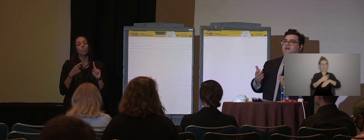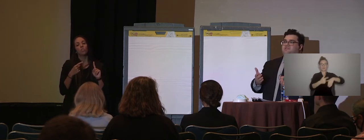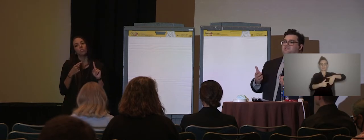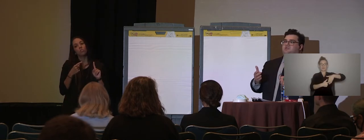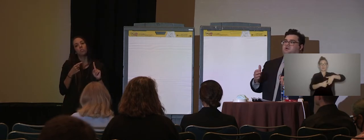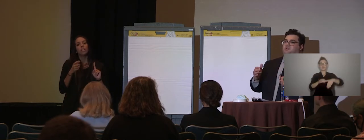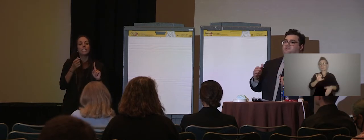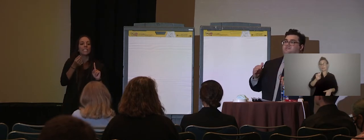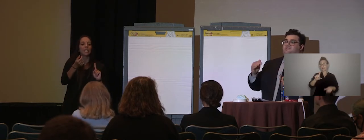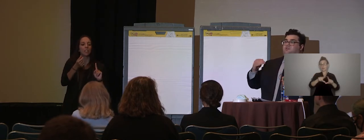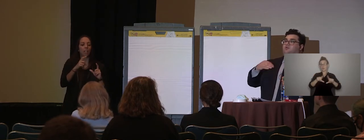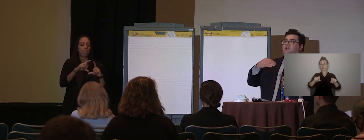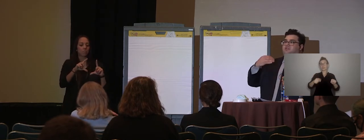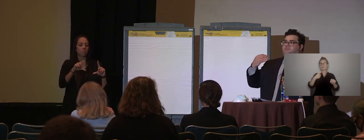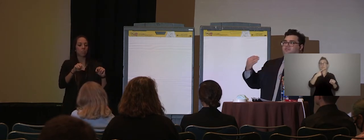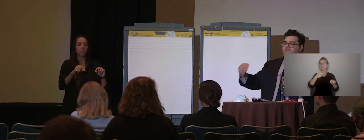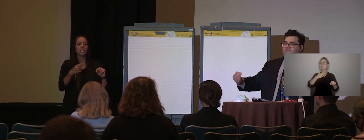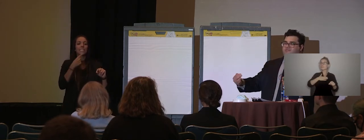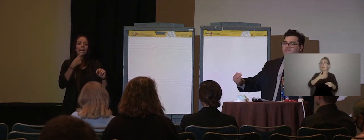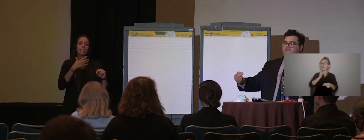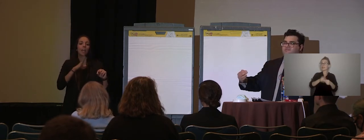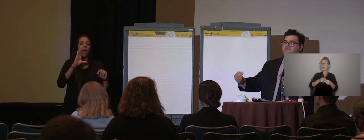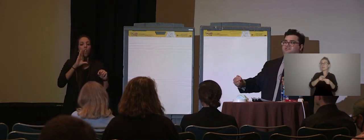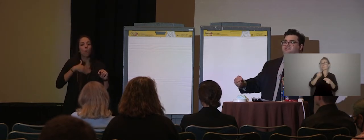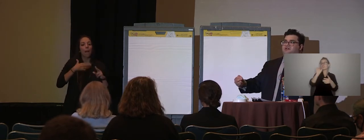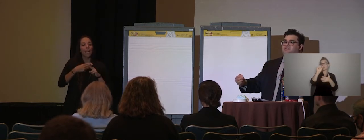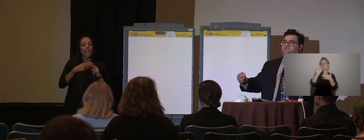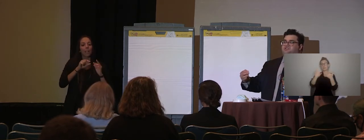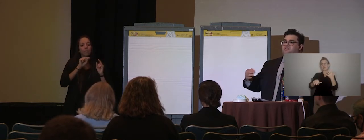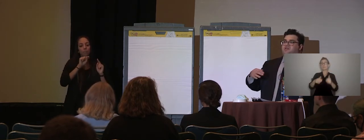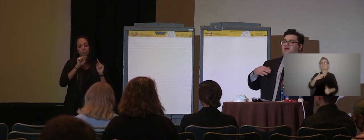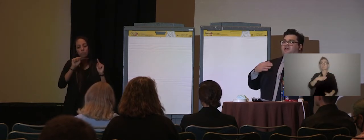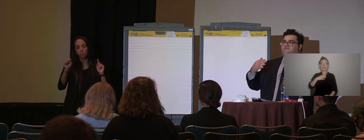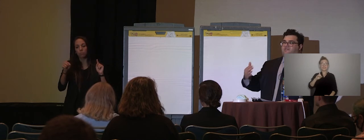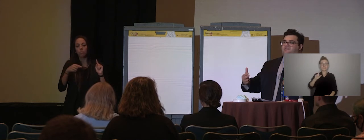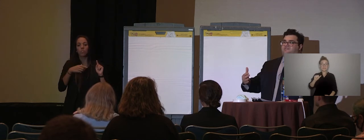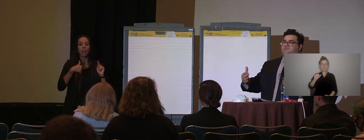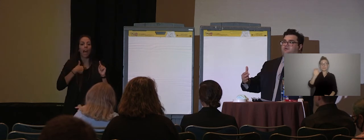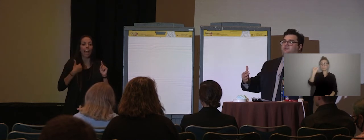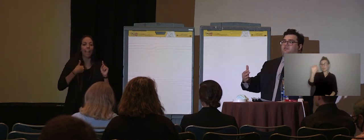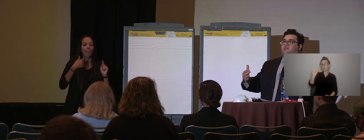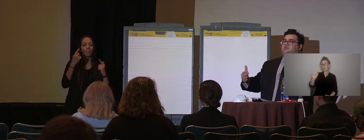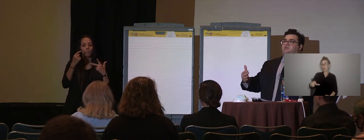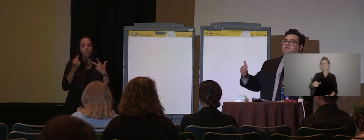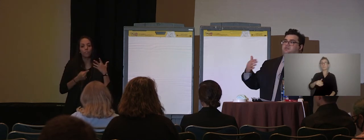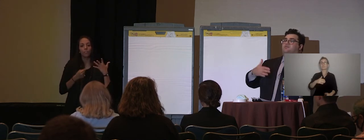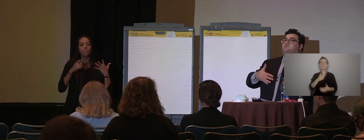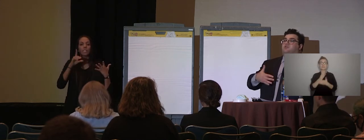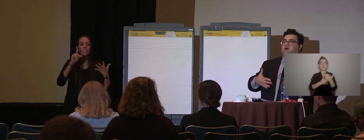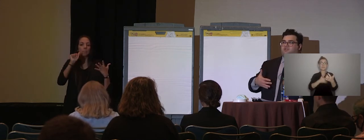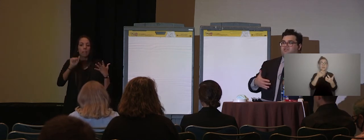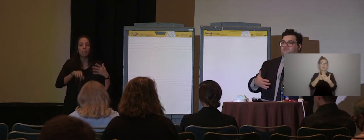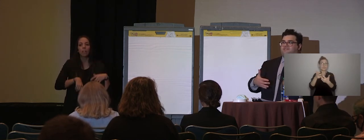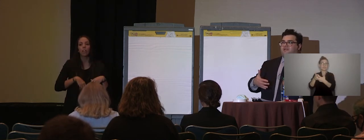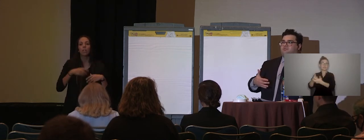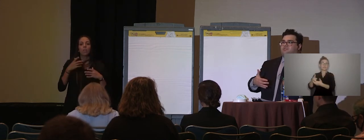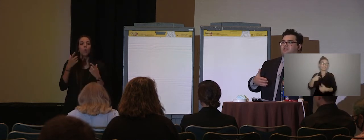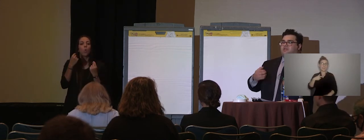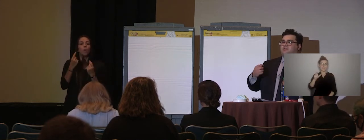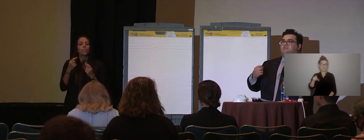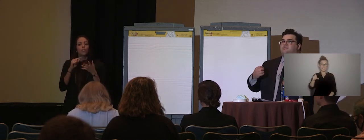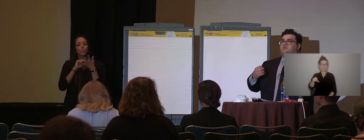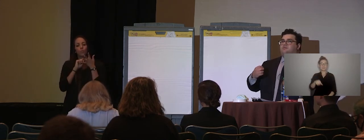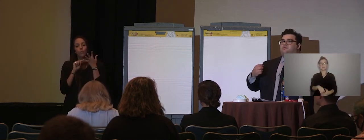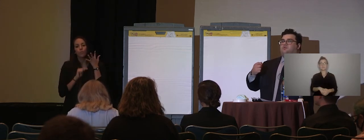it's an ID card that says, hello, my name is such and such. I have this disability. Here are some accommodations that I'll